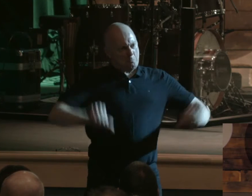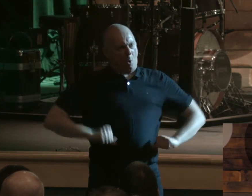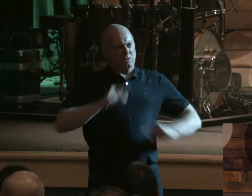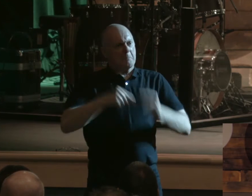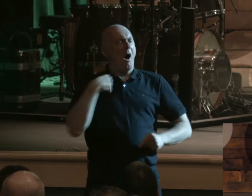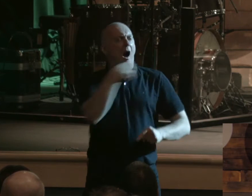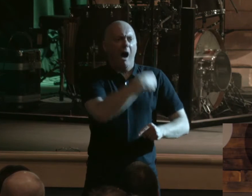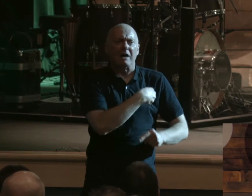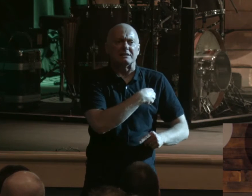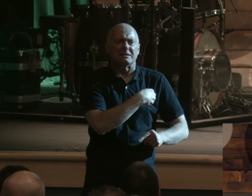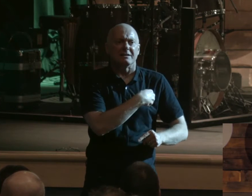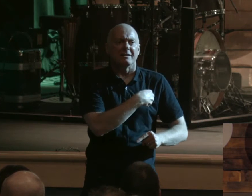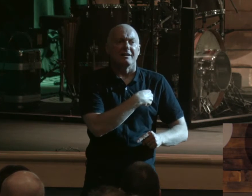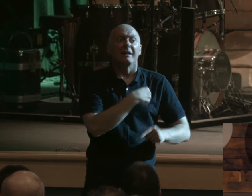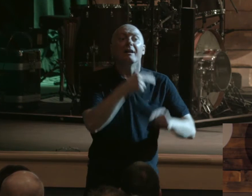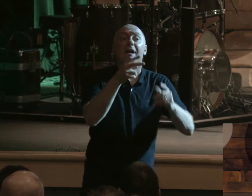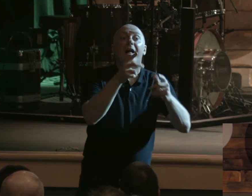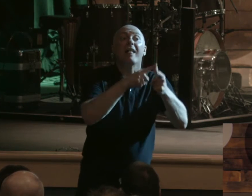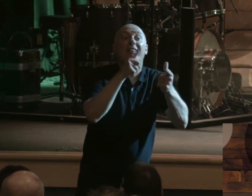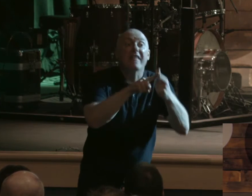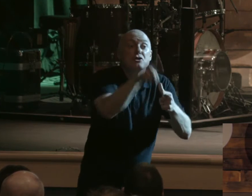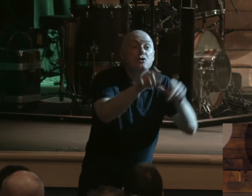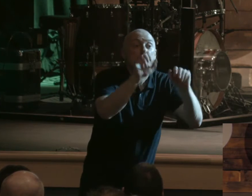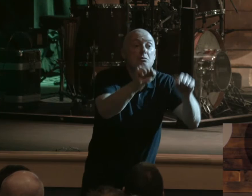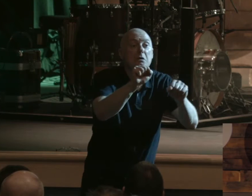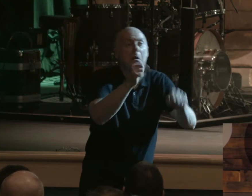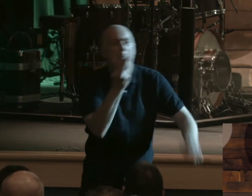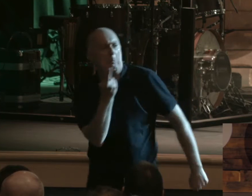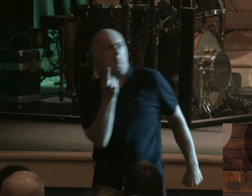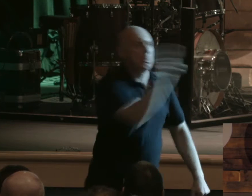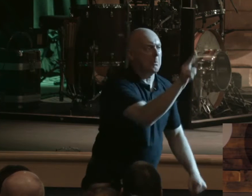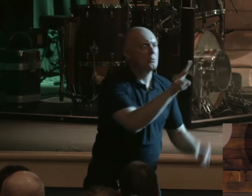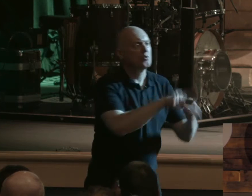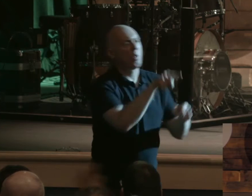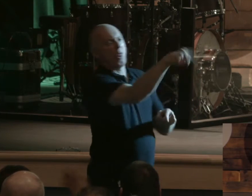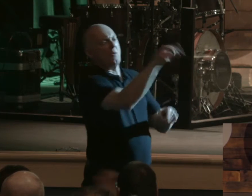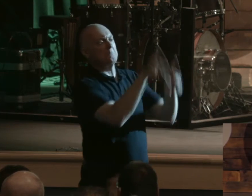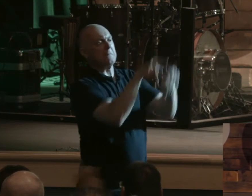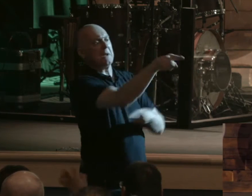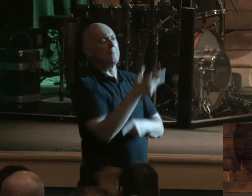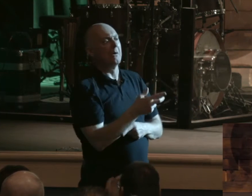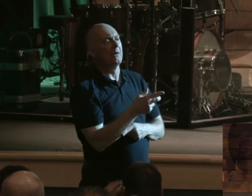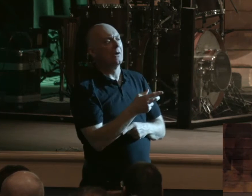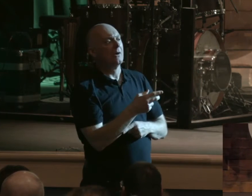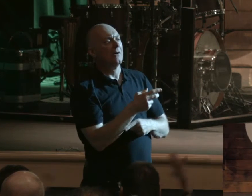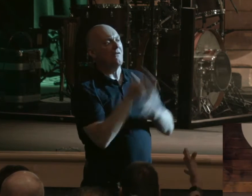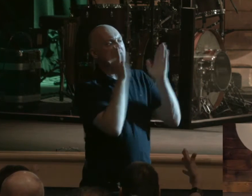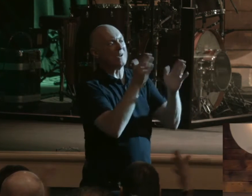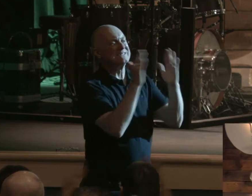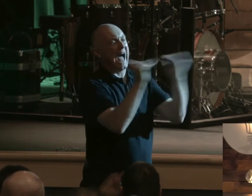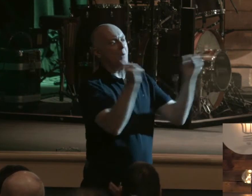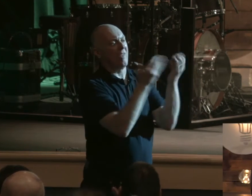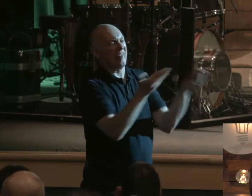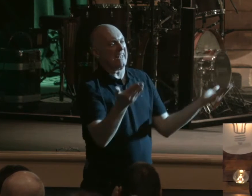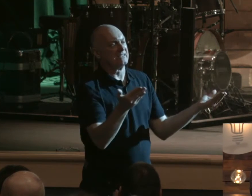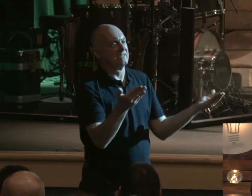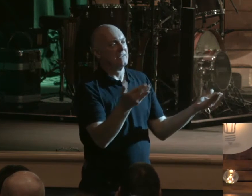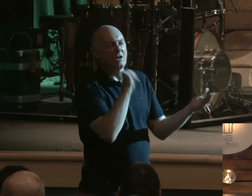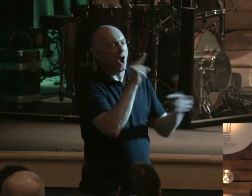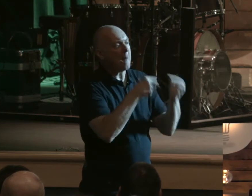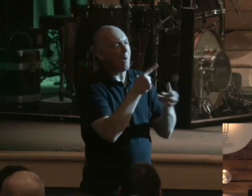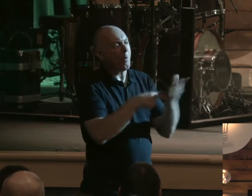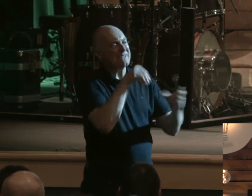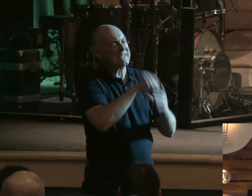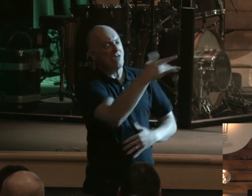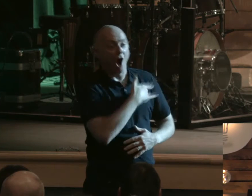us, so that you may be able to answer those who boast about outward appearance and not about what